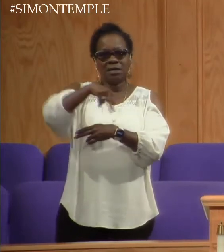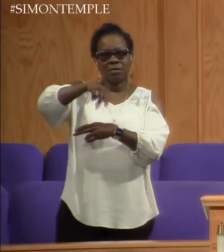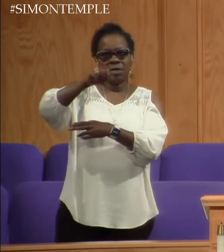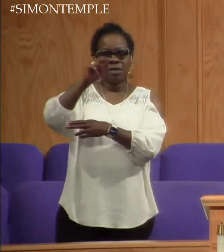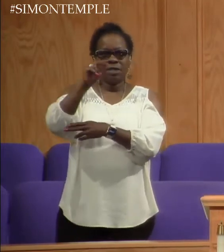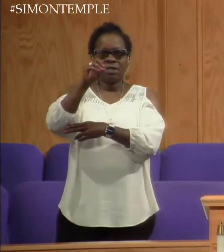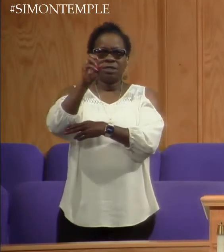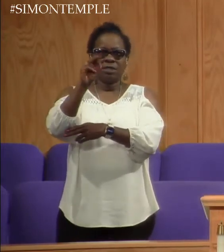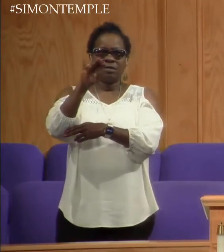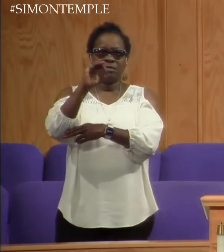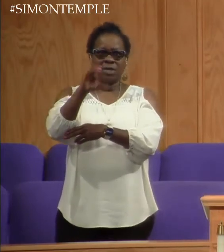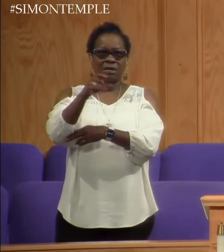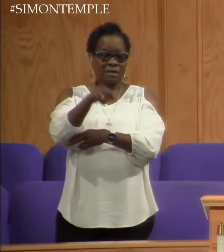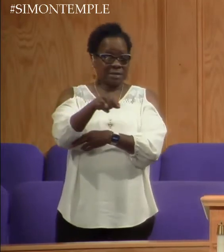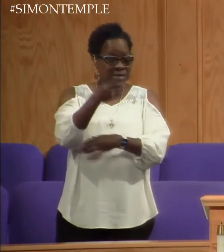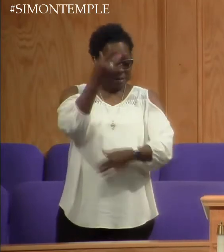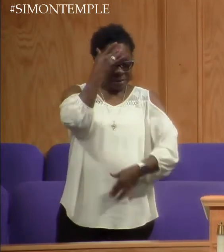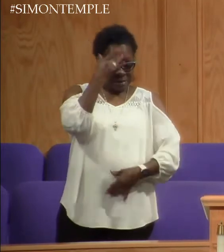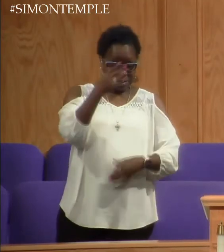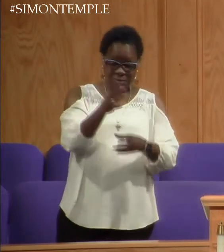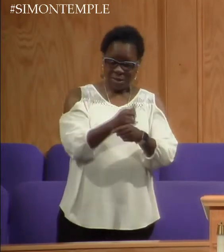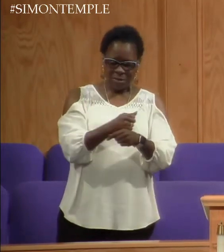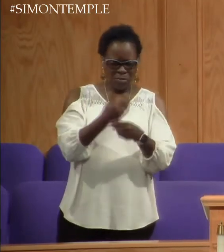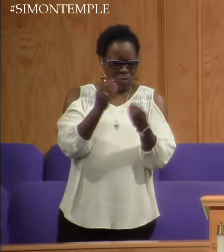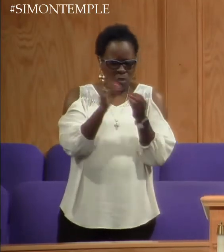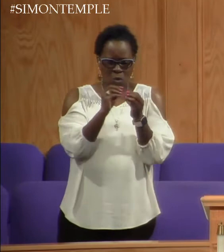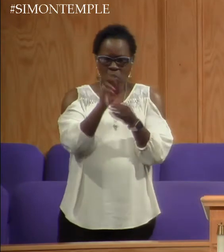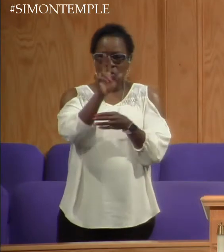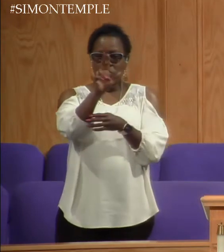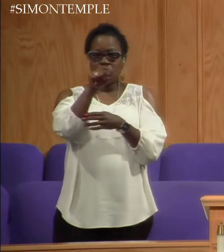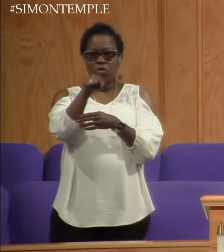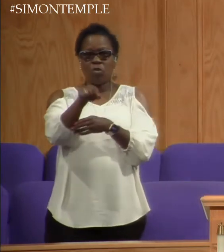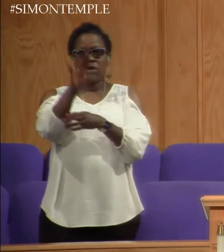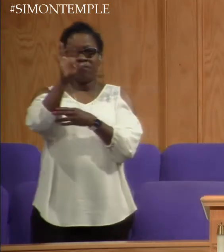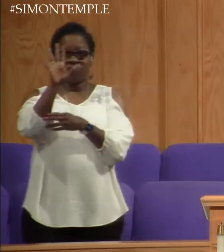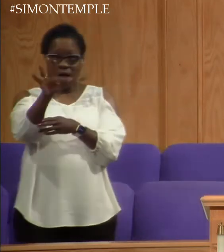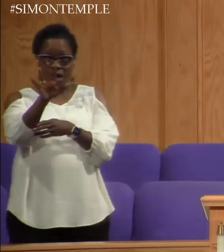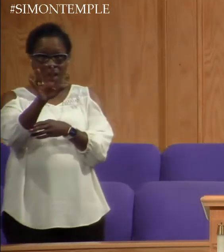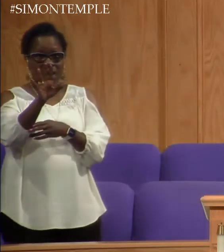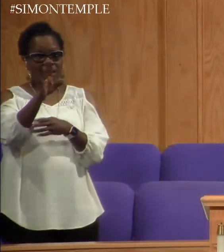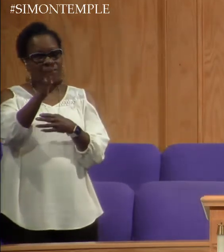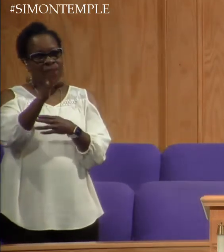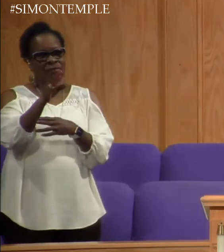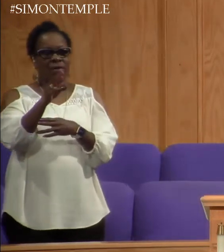This virus has sickened more than 3.5 million people, and at least